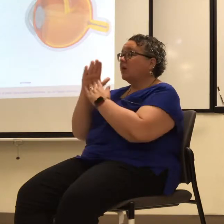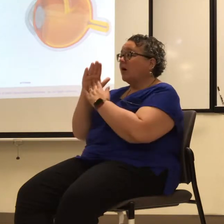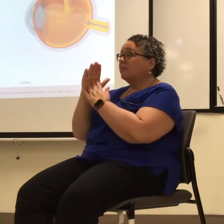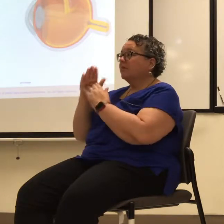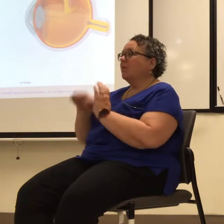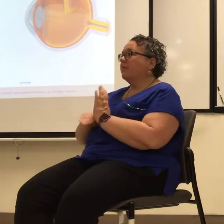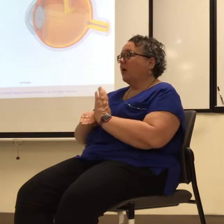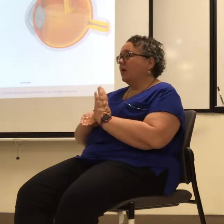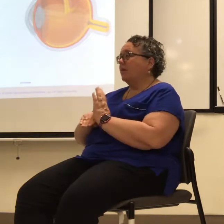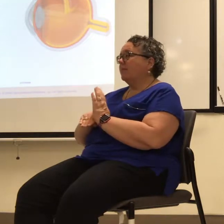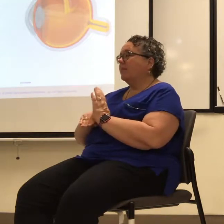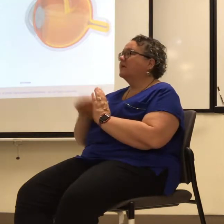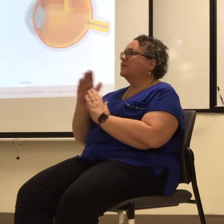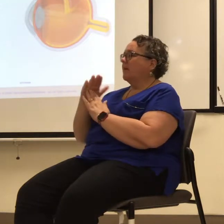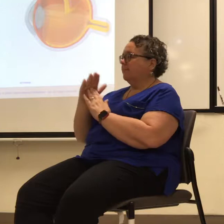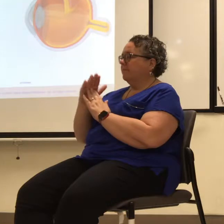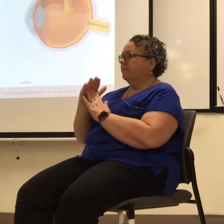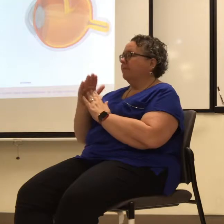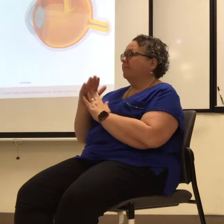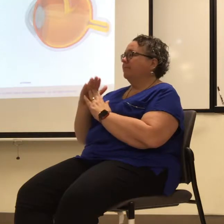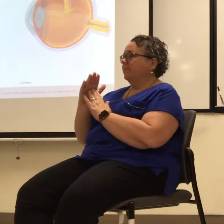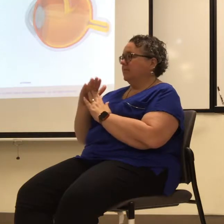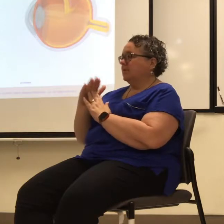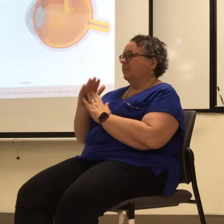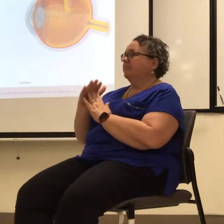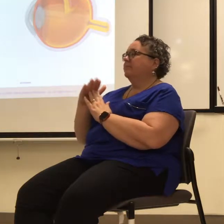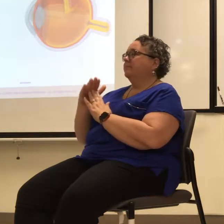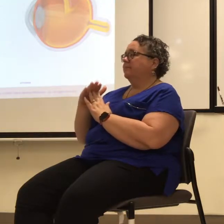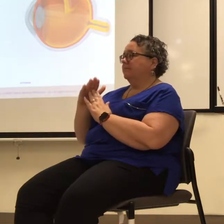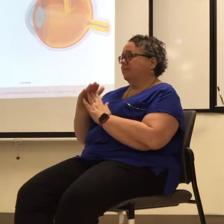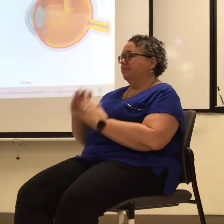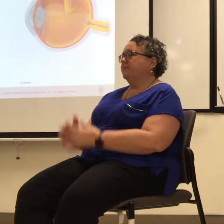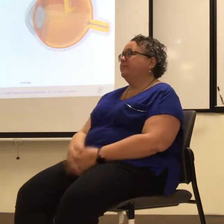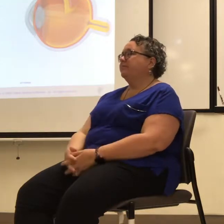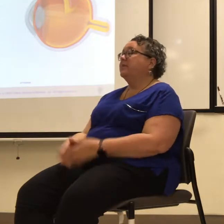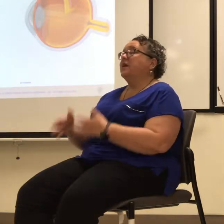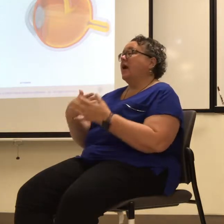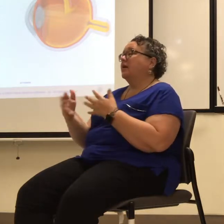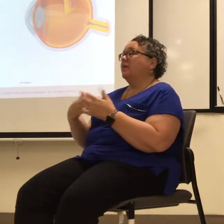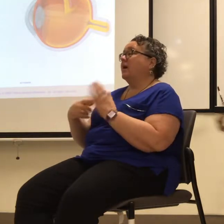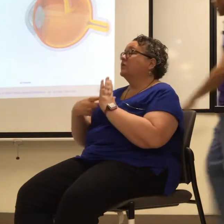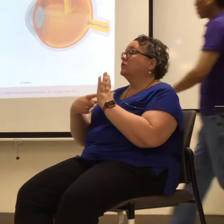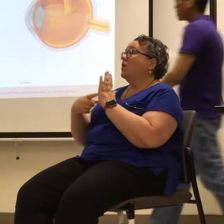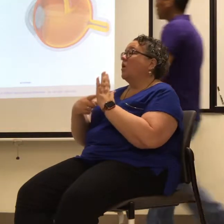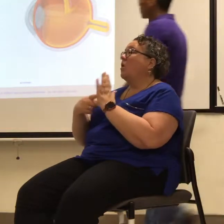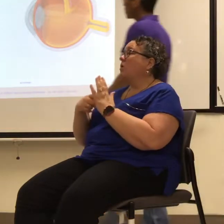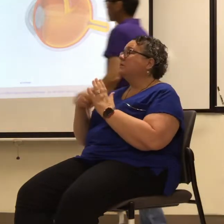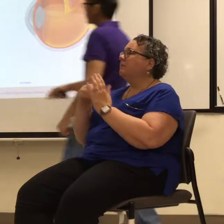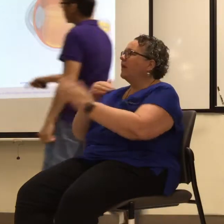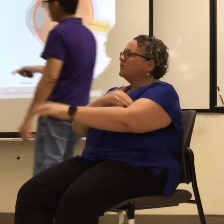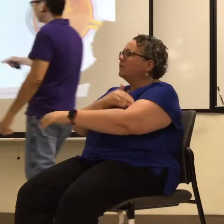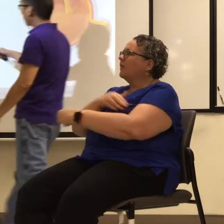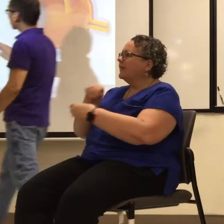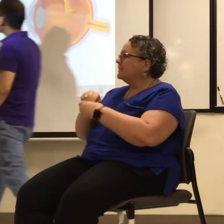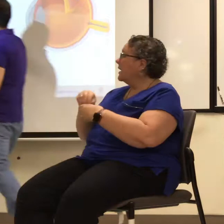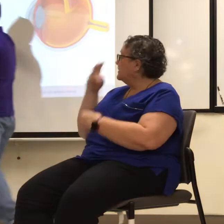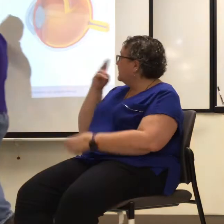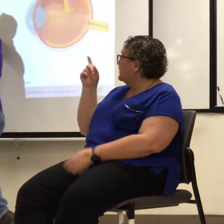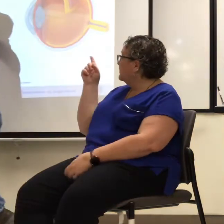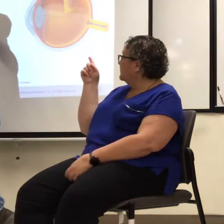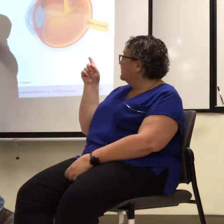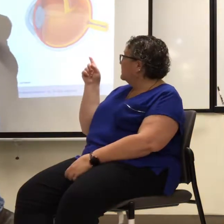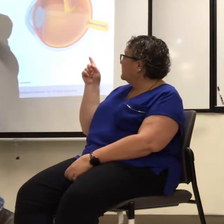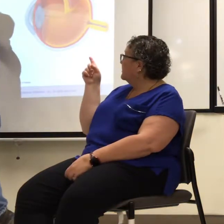bottom eyelid? Top eyelid. Okay. Well, anyways, they show a chunk of muscle in there. Pretty nasty,